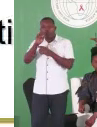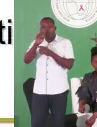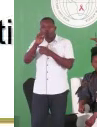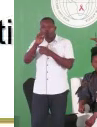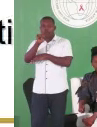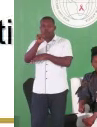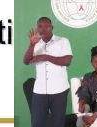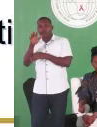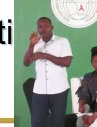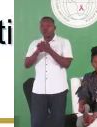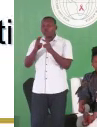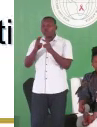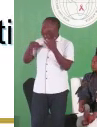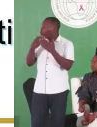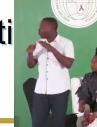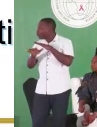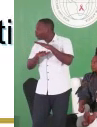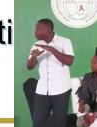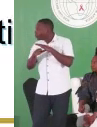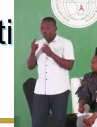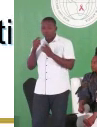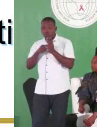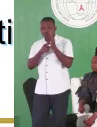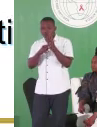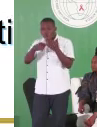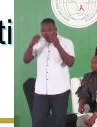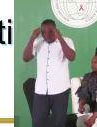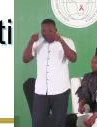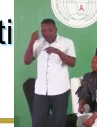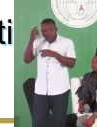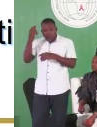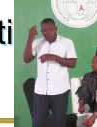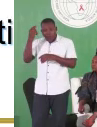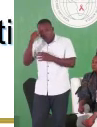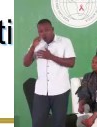squares show what happens for hepatitis. And as you can see, the vaccination,